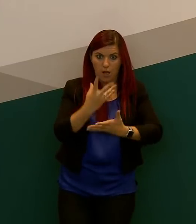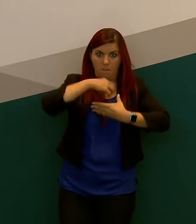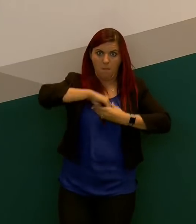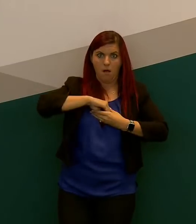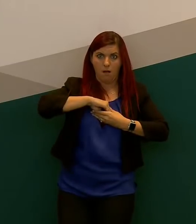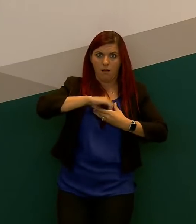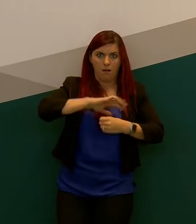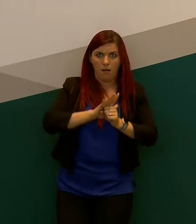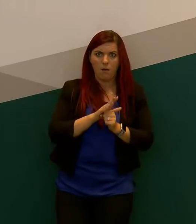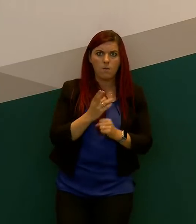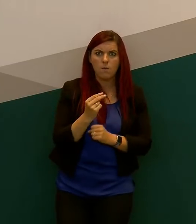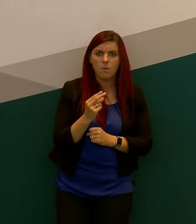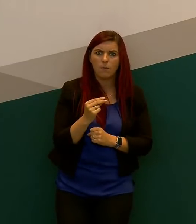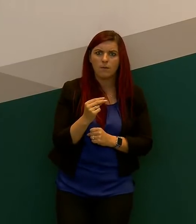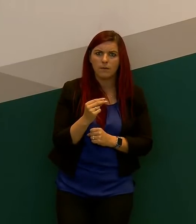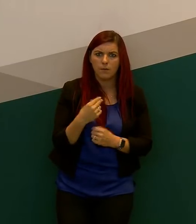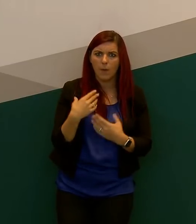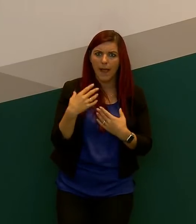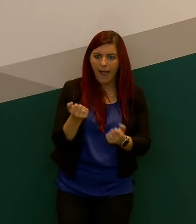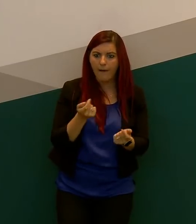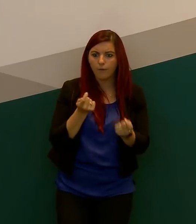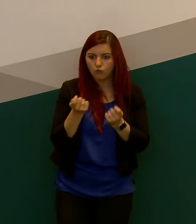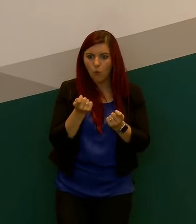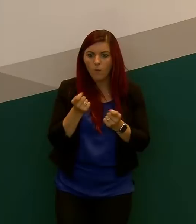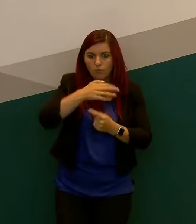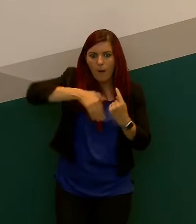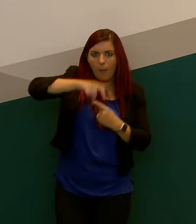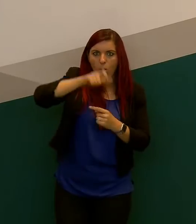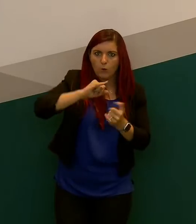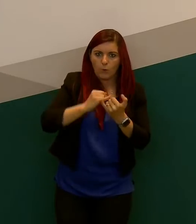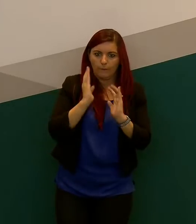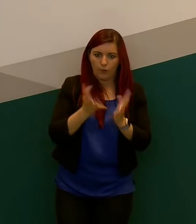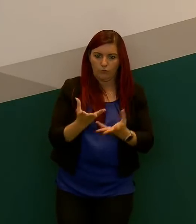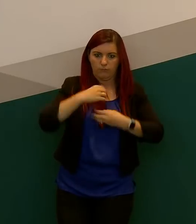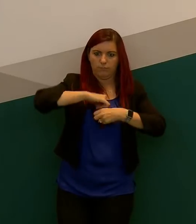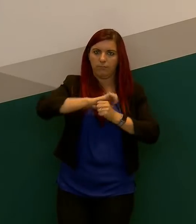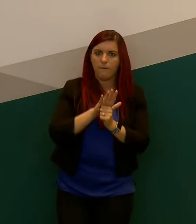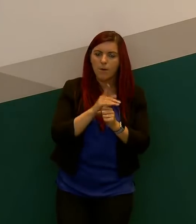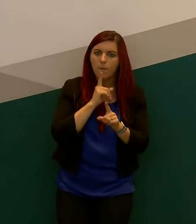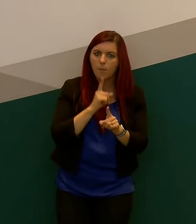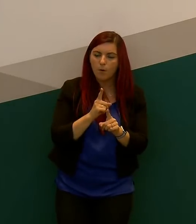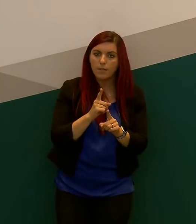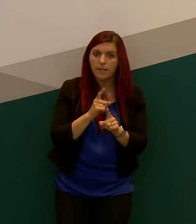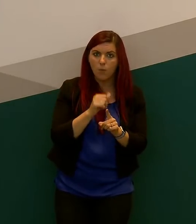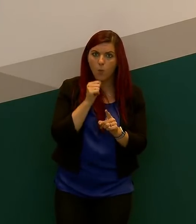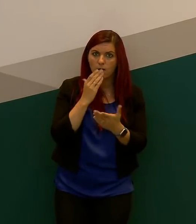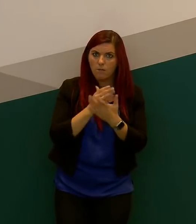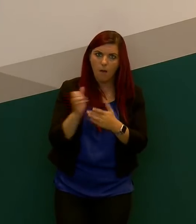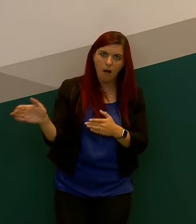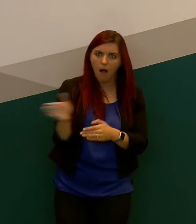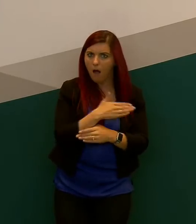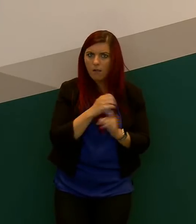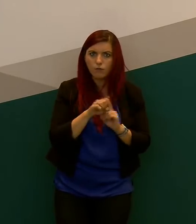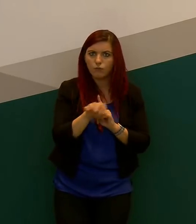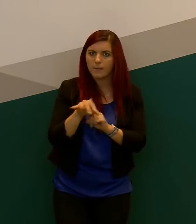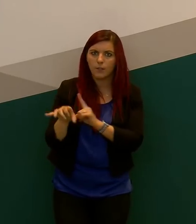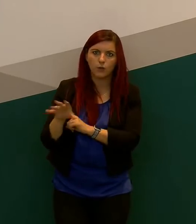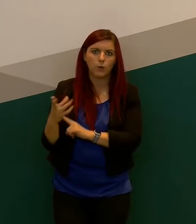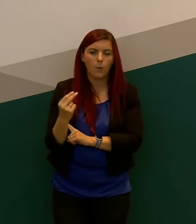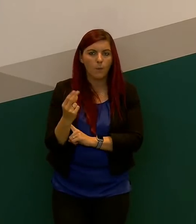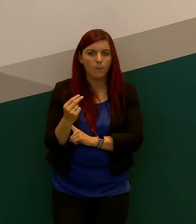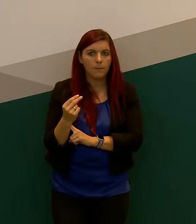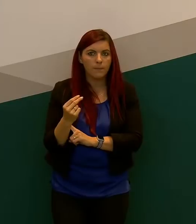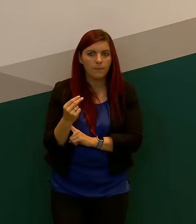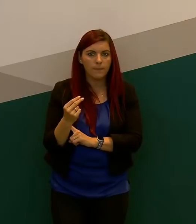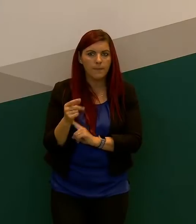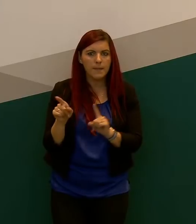in place effective control measures around those individuals. Would you need to go back to the ECDC guidance, the most recent risk assessment they did,